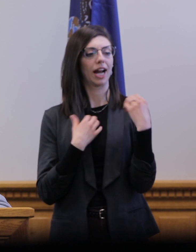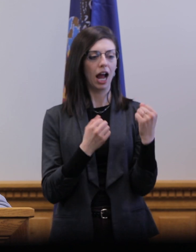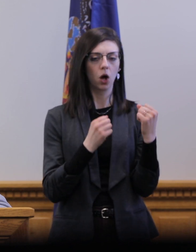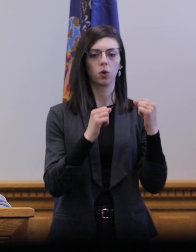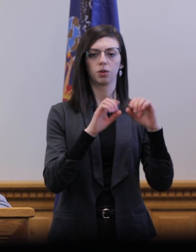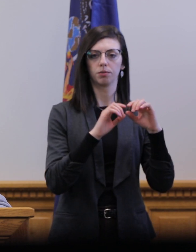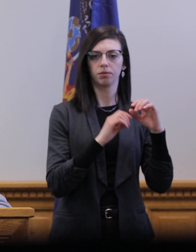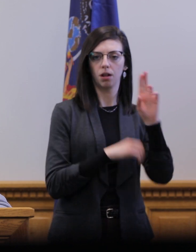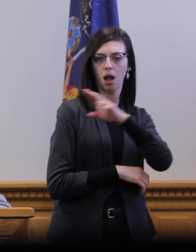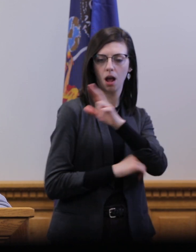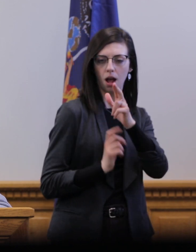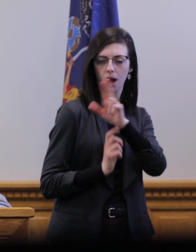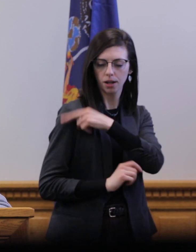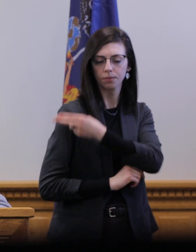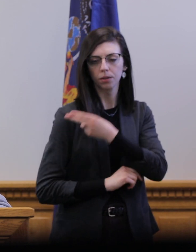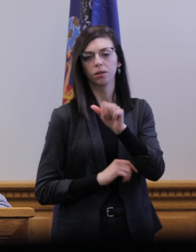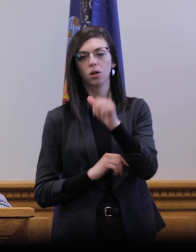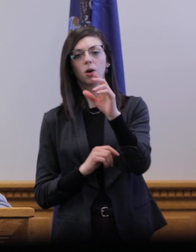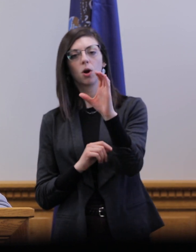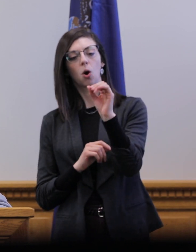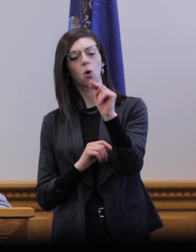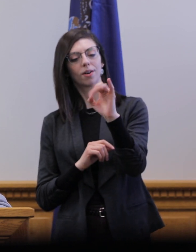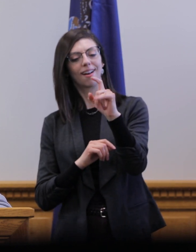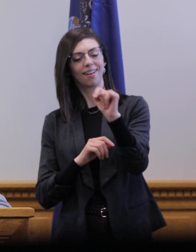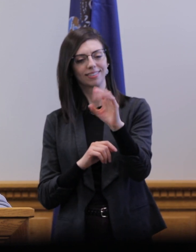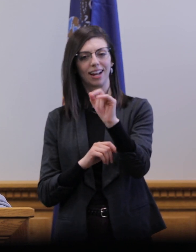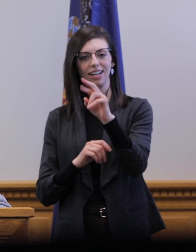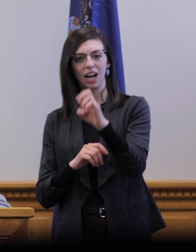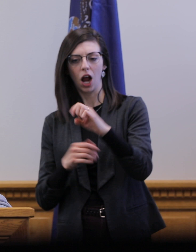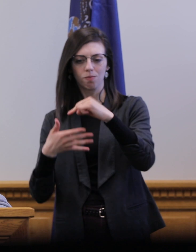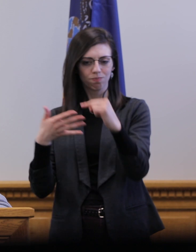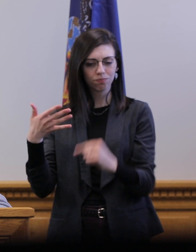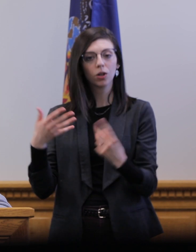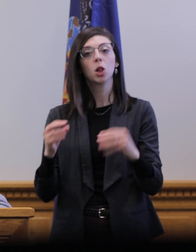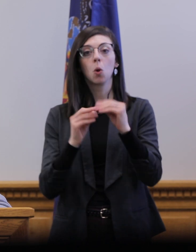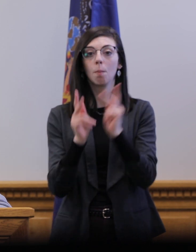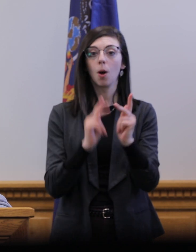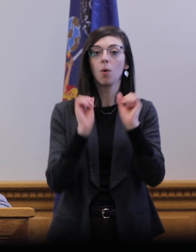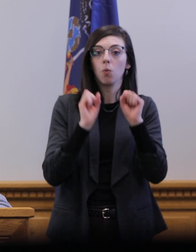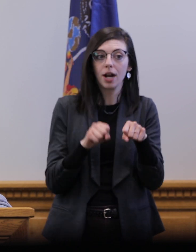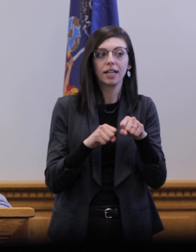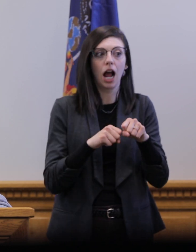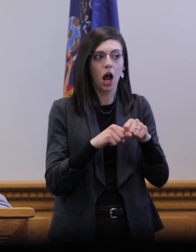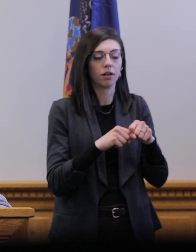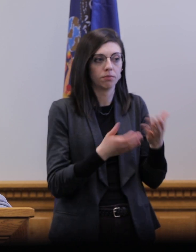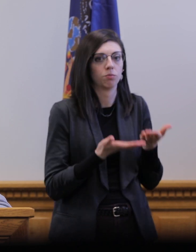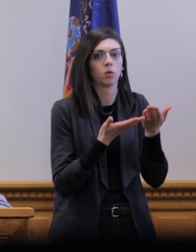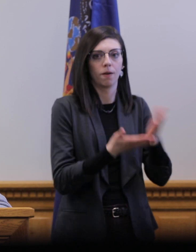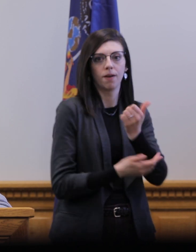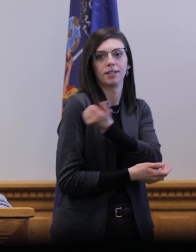many pharmacies also offer vaccine. The more people we can get vaccinated, the closer we are to reaching herd